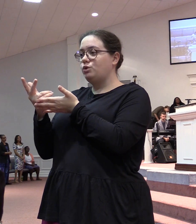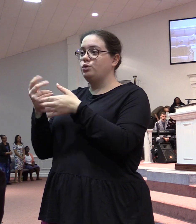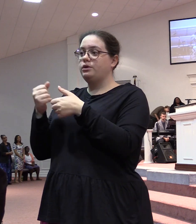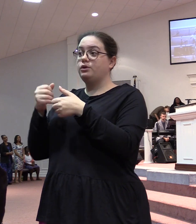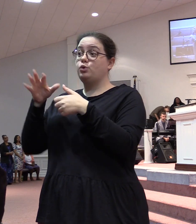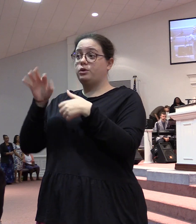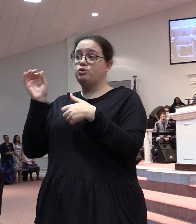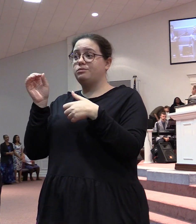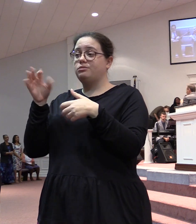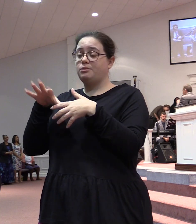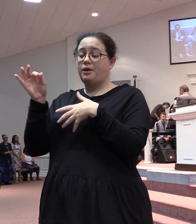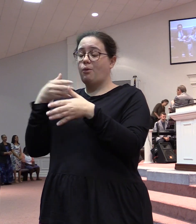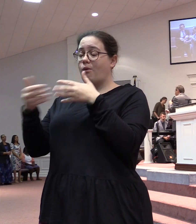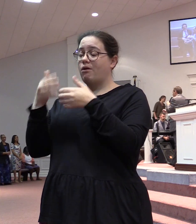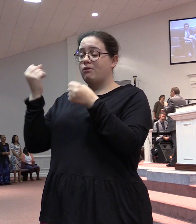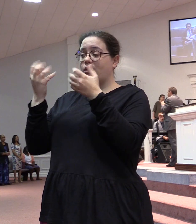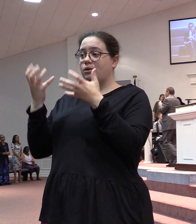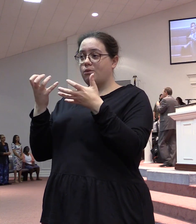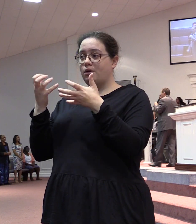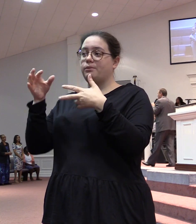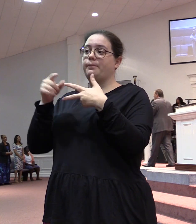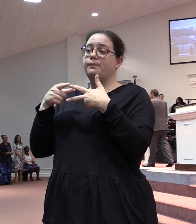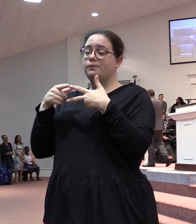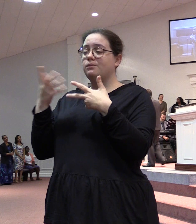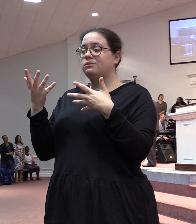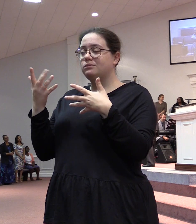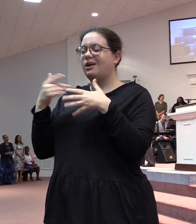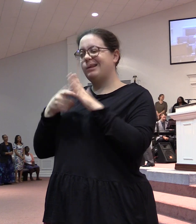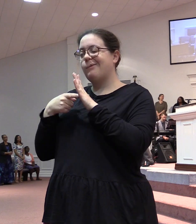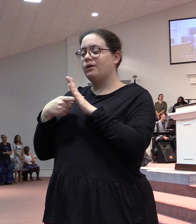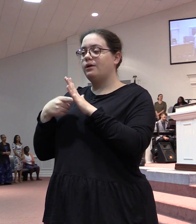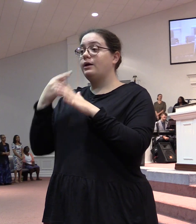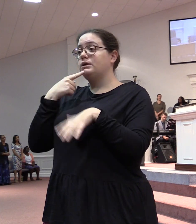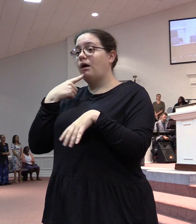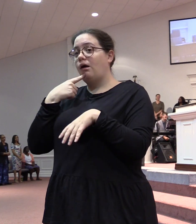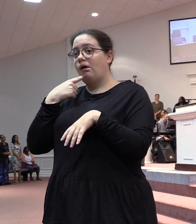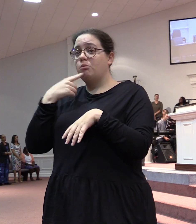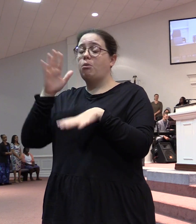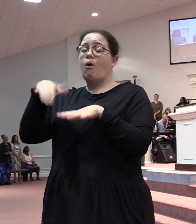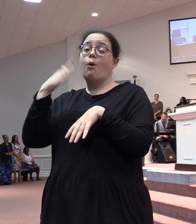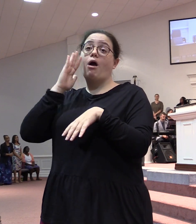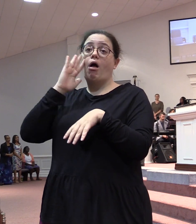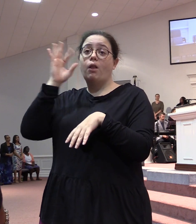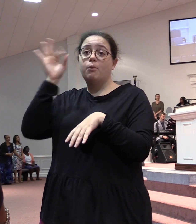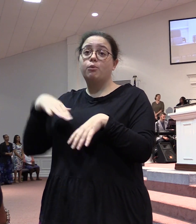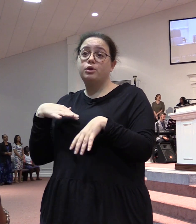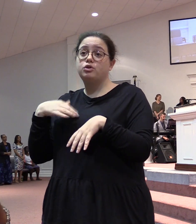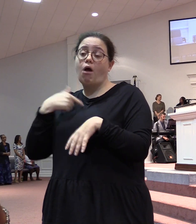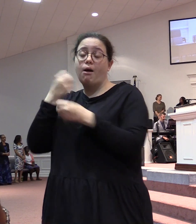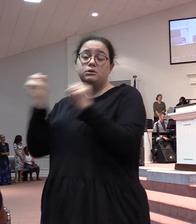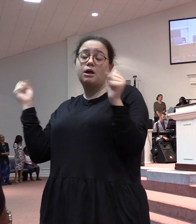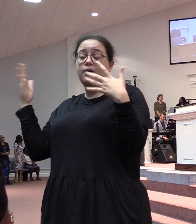today. And you can shake a preacher's hand. And you can say you're saved. If that's what you want to drive.